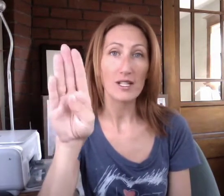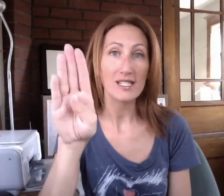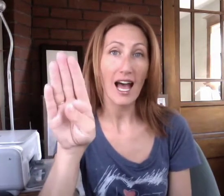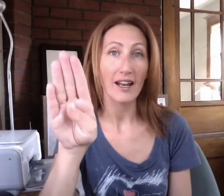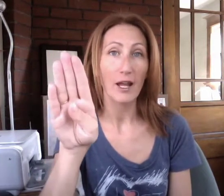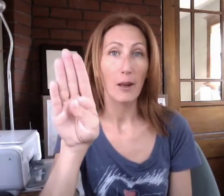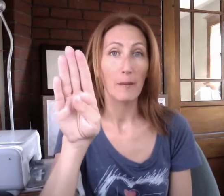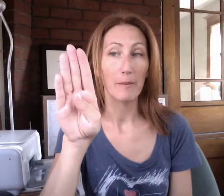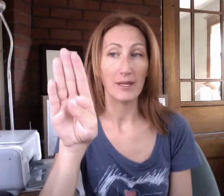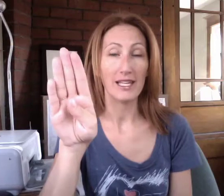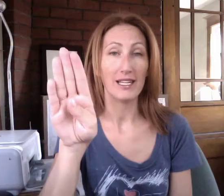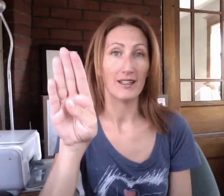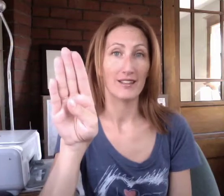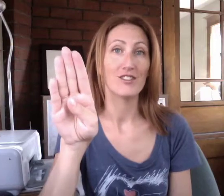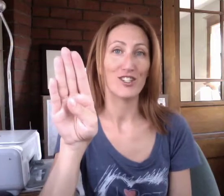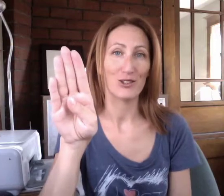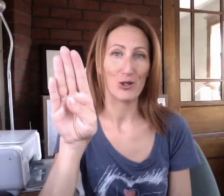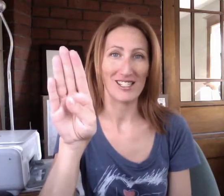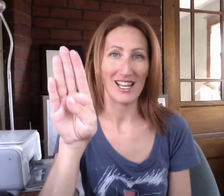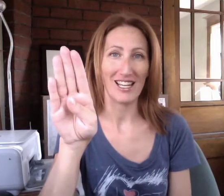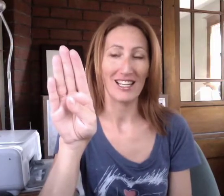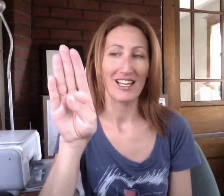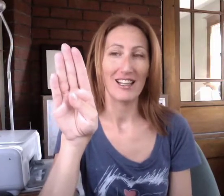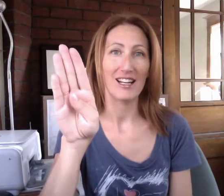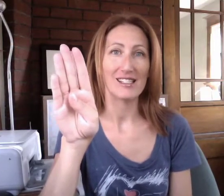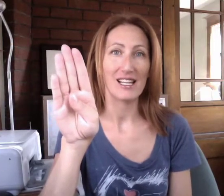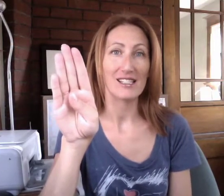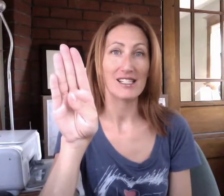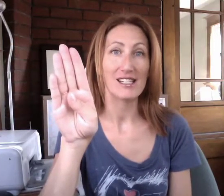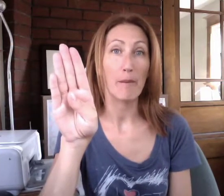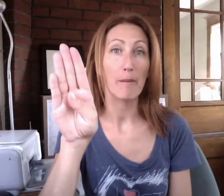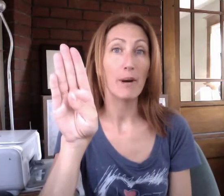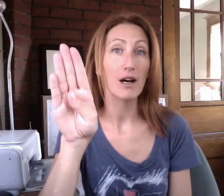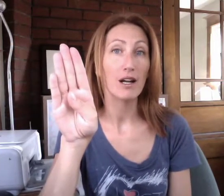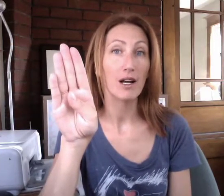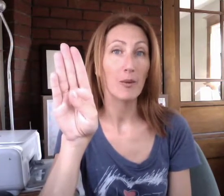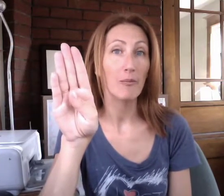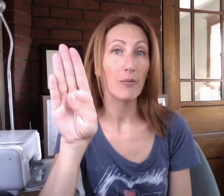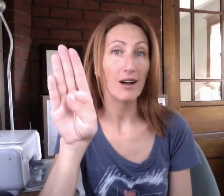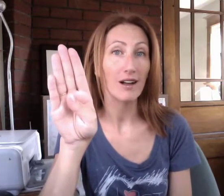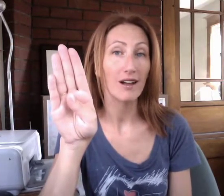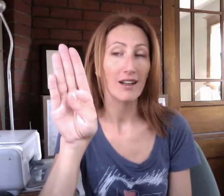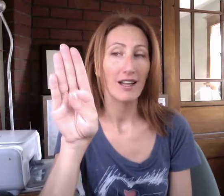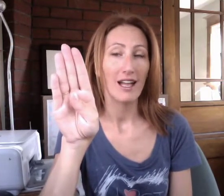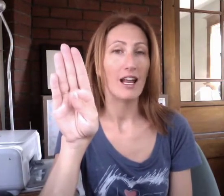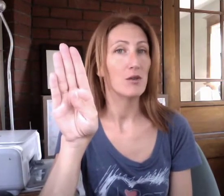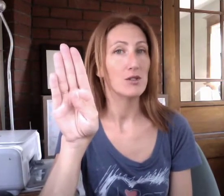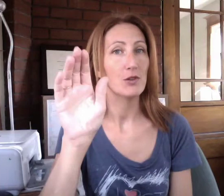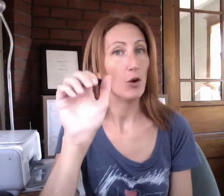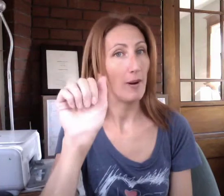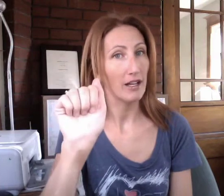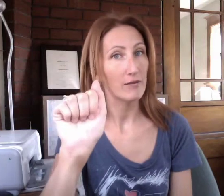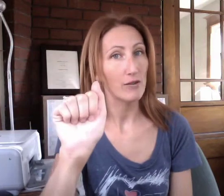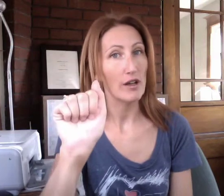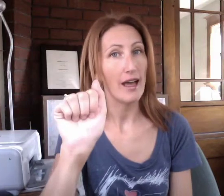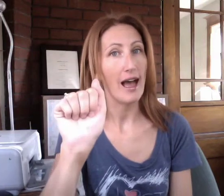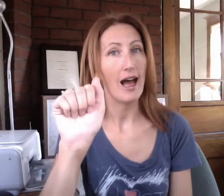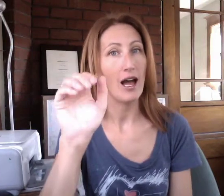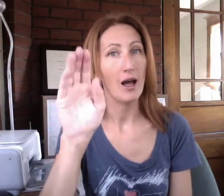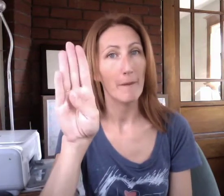that?" B. She'd of course say. Then I'd say, "It's the sound buh, buh." And I would go back and forth, ah,